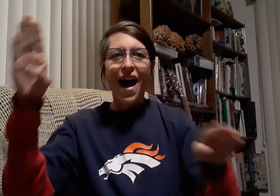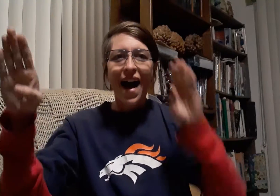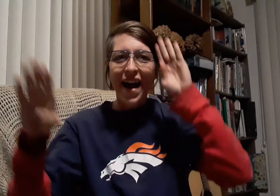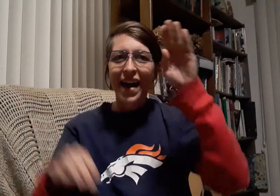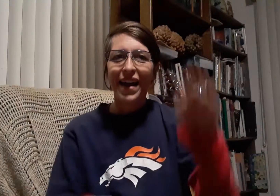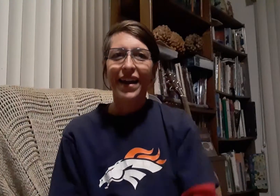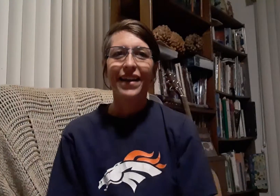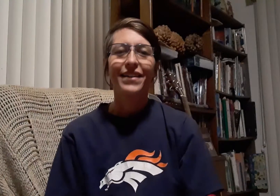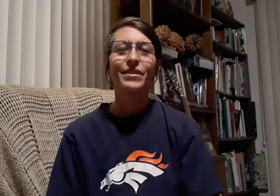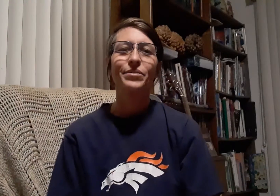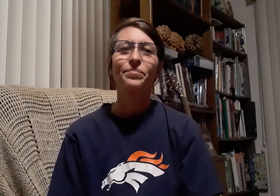Hi!